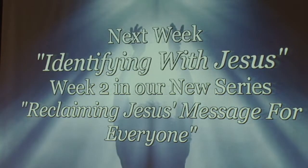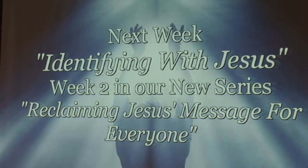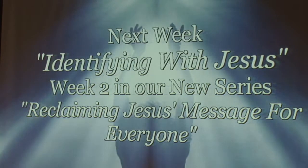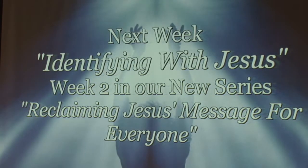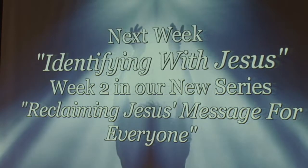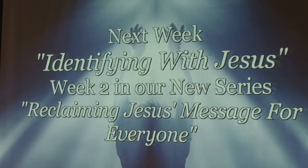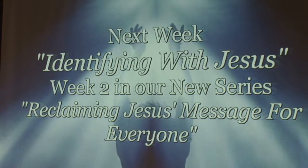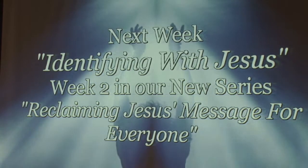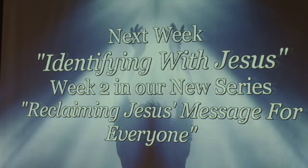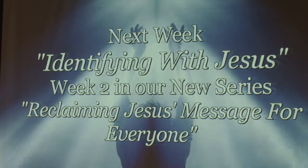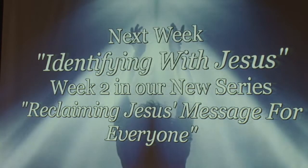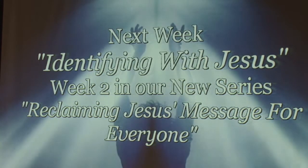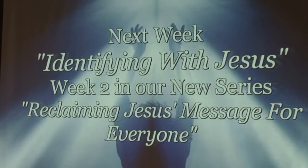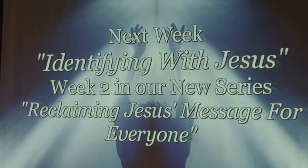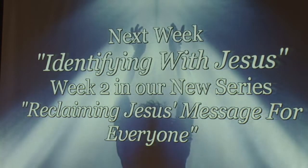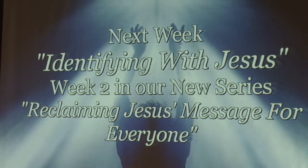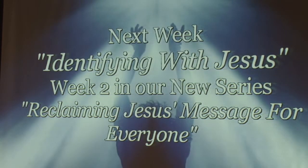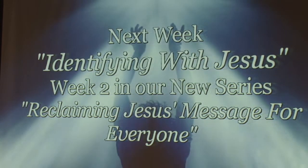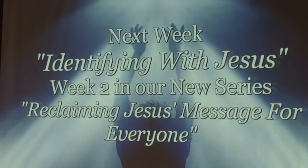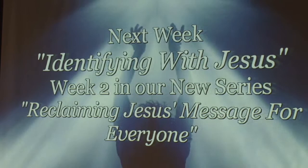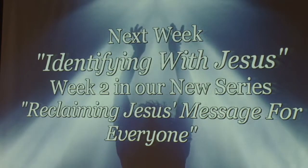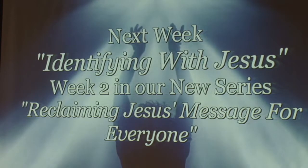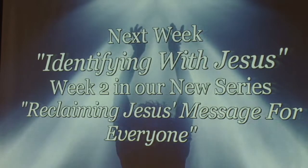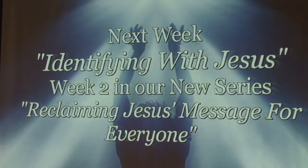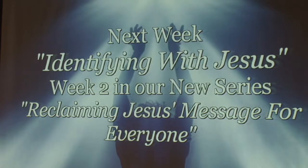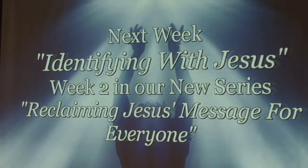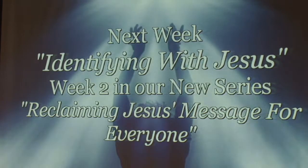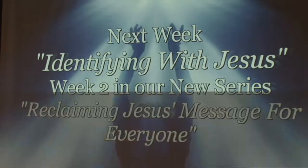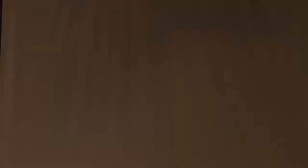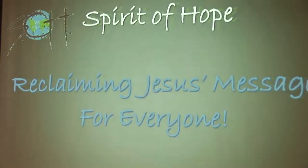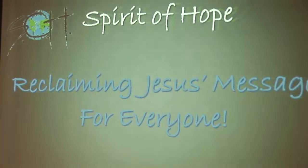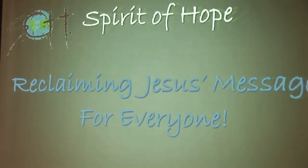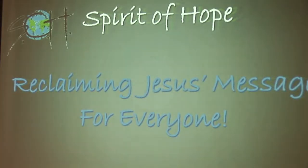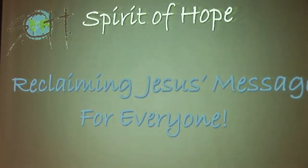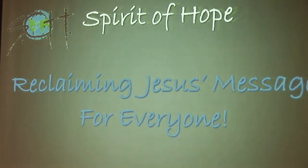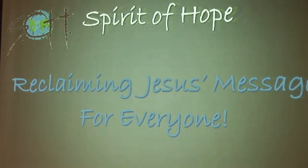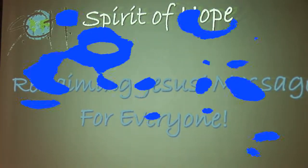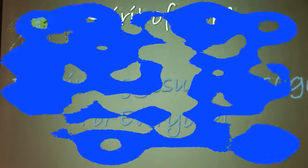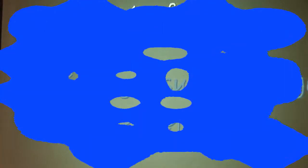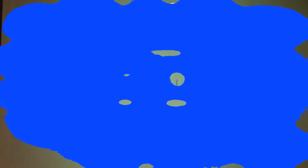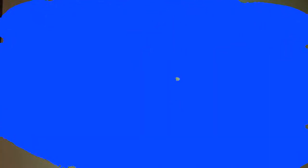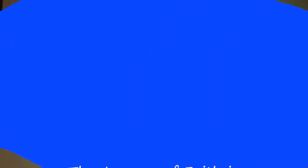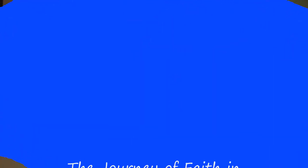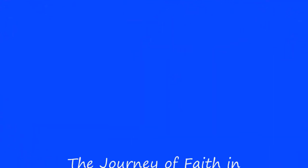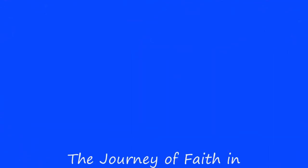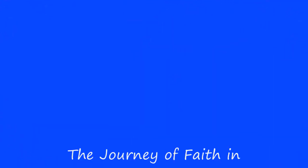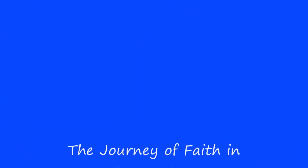Reclaiming Jesus' Message for Everyone. And that's really what we want to be about.